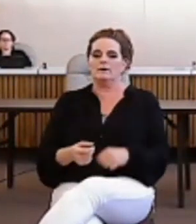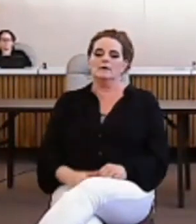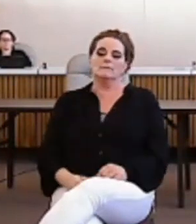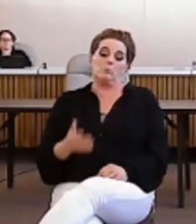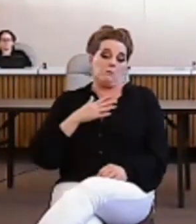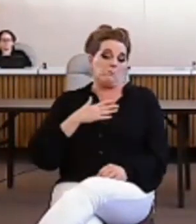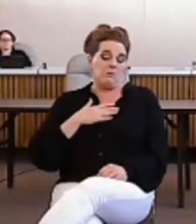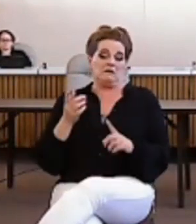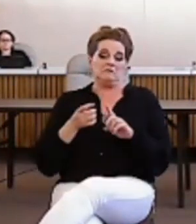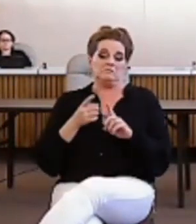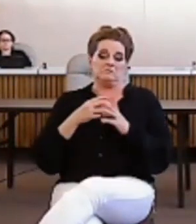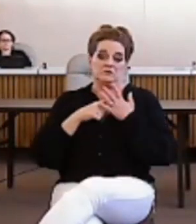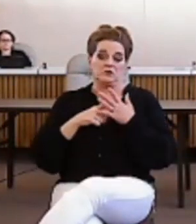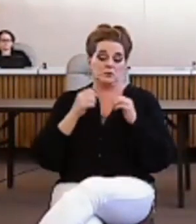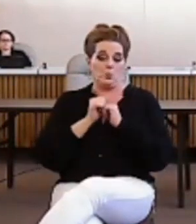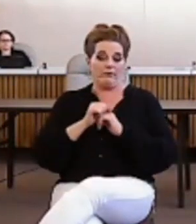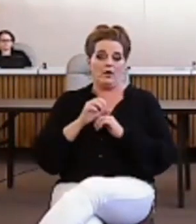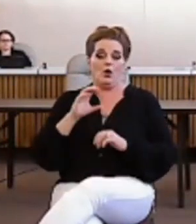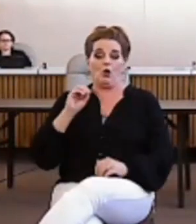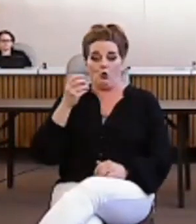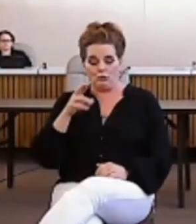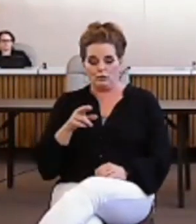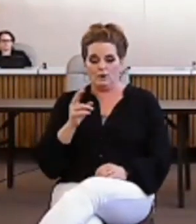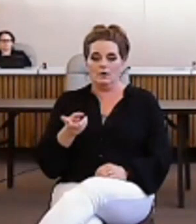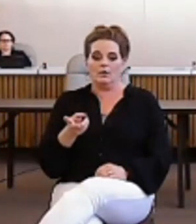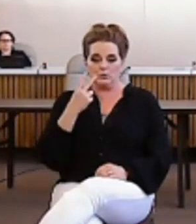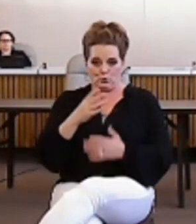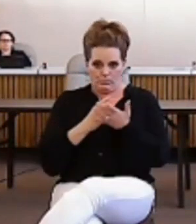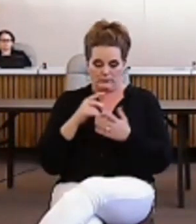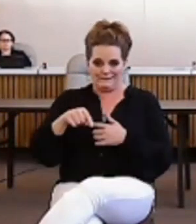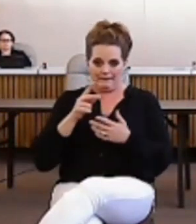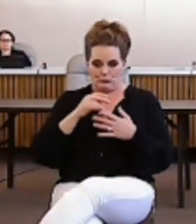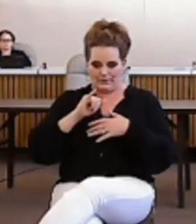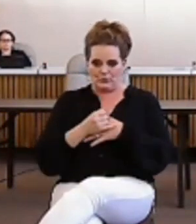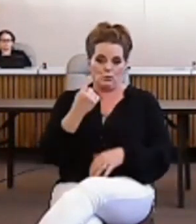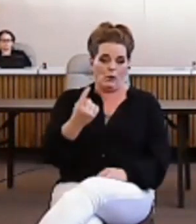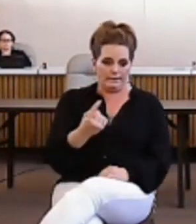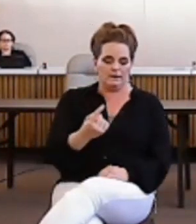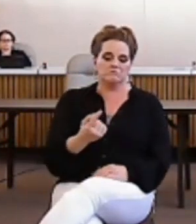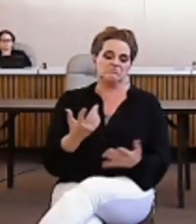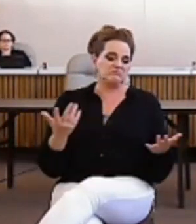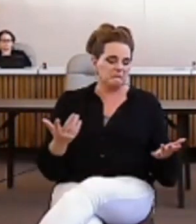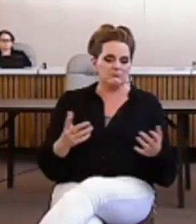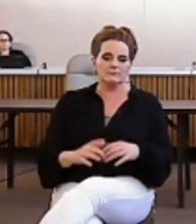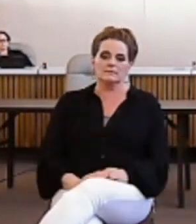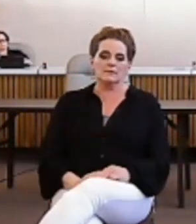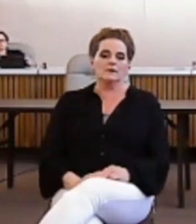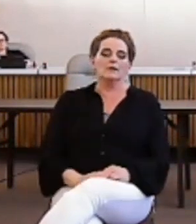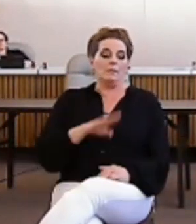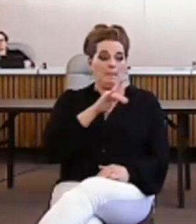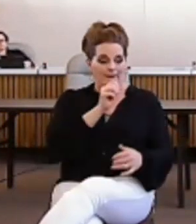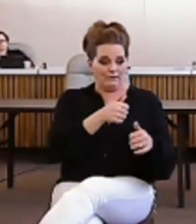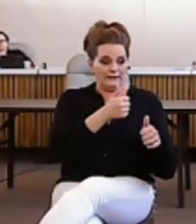discussion with the owner, at the beginning, there is two phases to this project. One is basically bakery